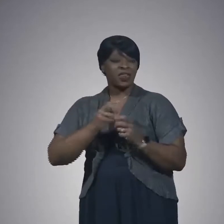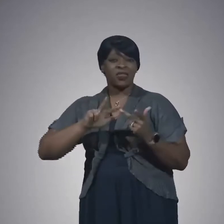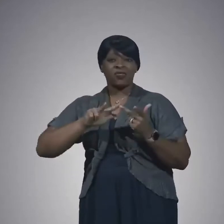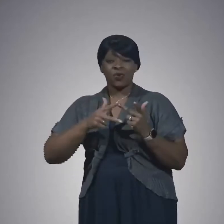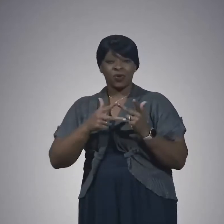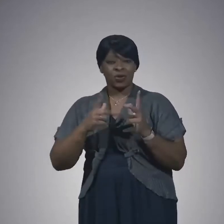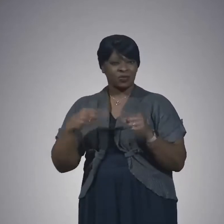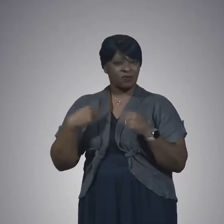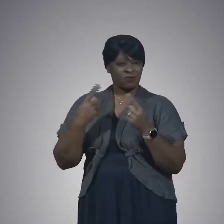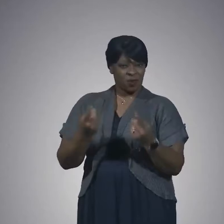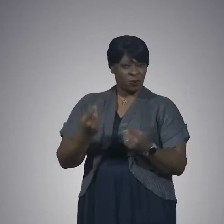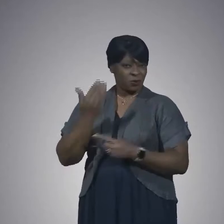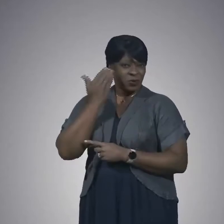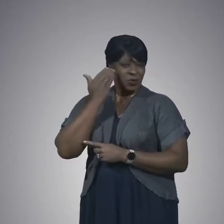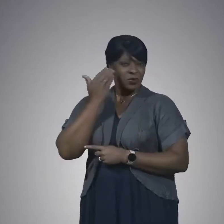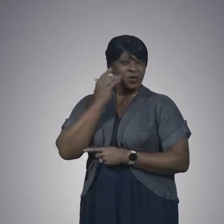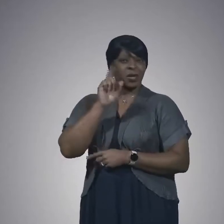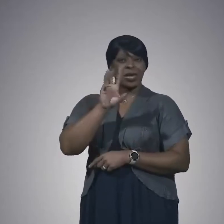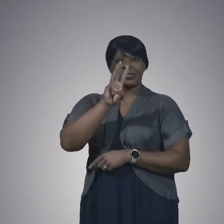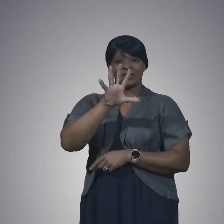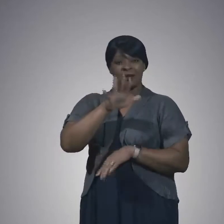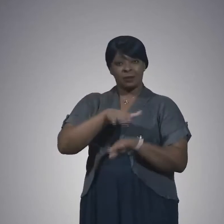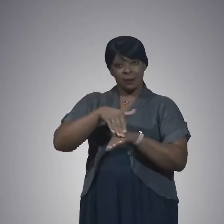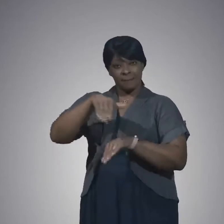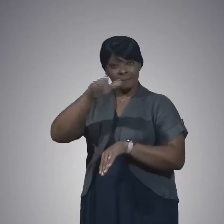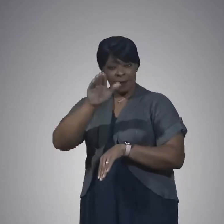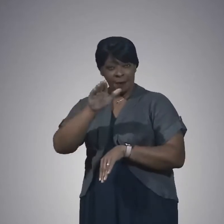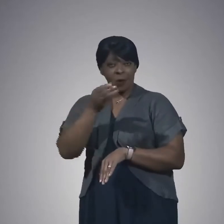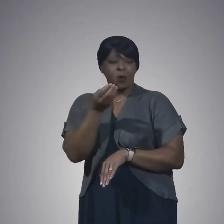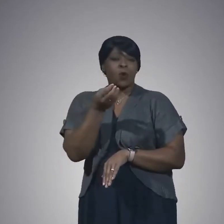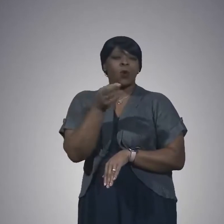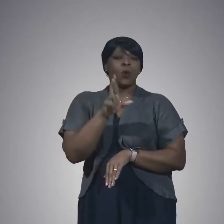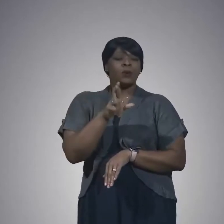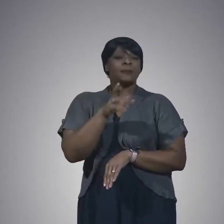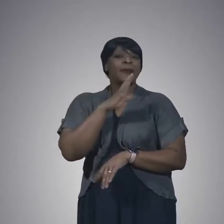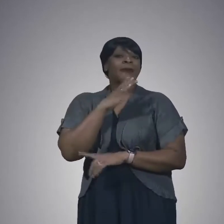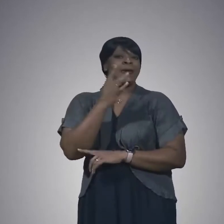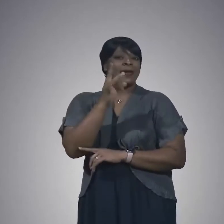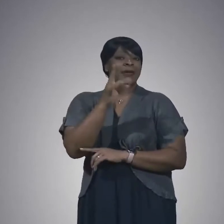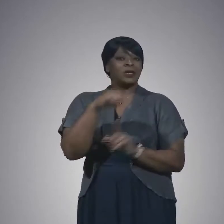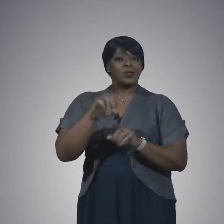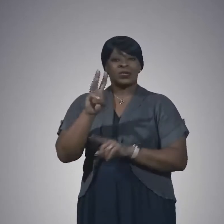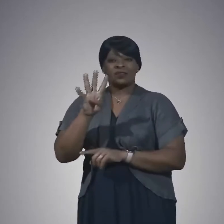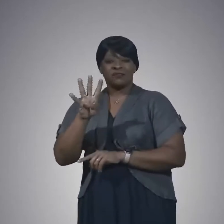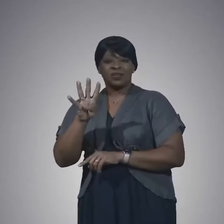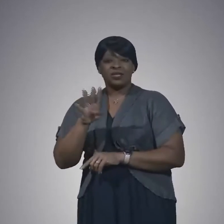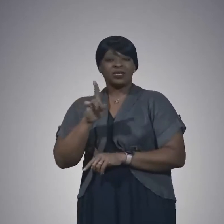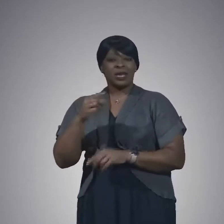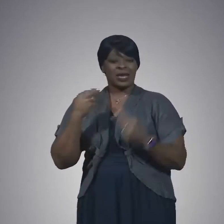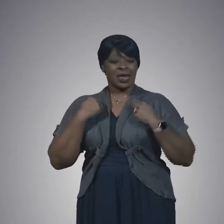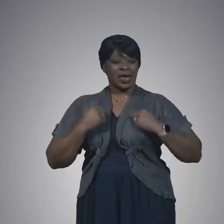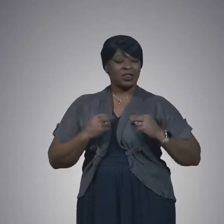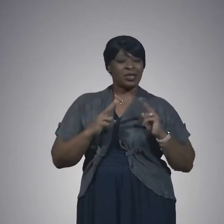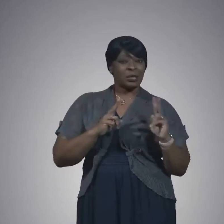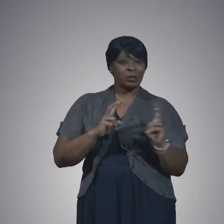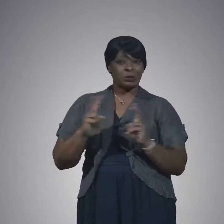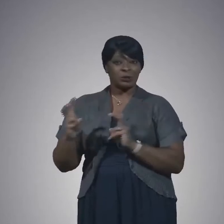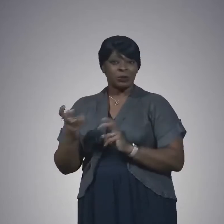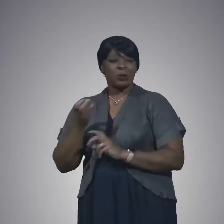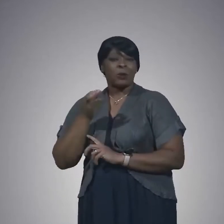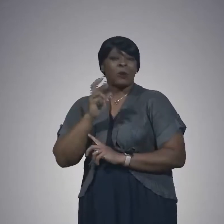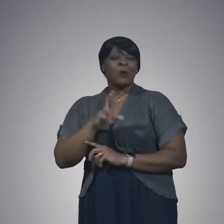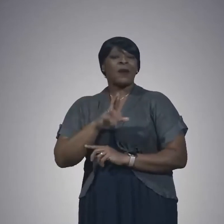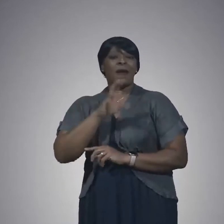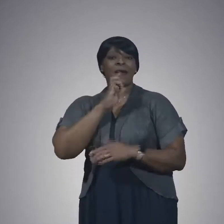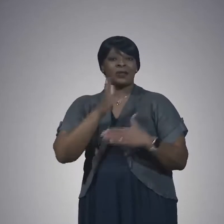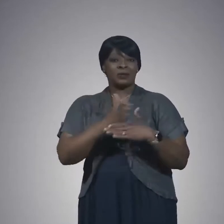today, are that you be 65 years or older, or if you're 18 to 64 and immunocompromised, or if you're in that age